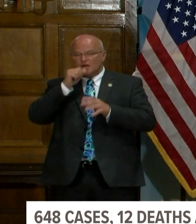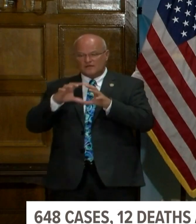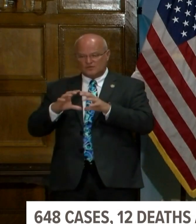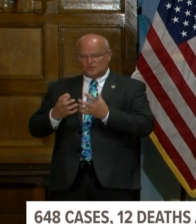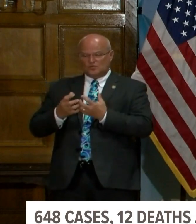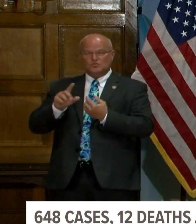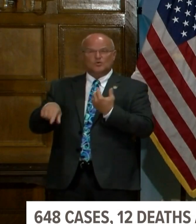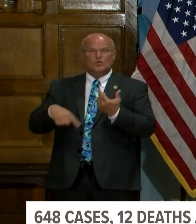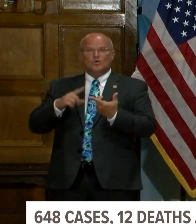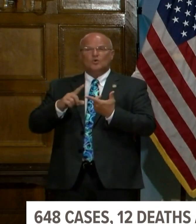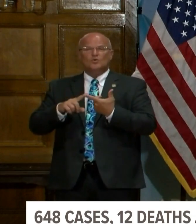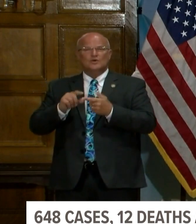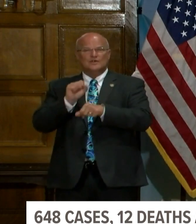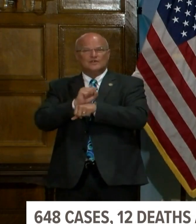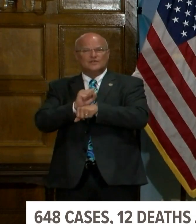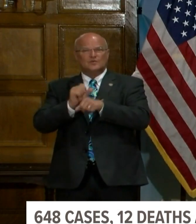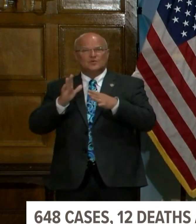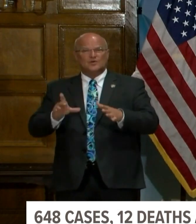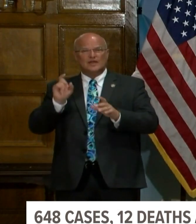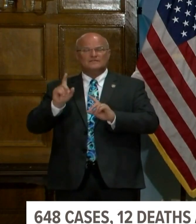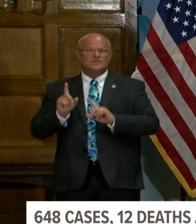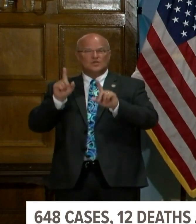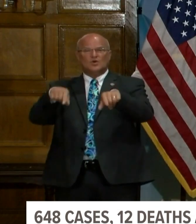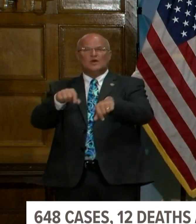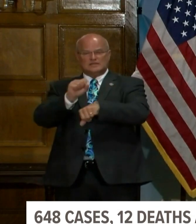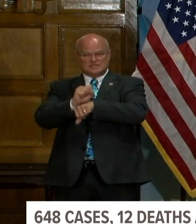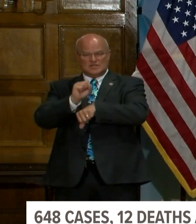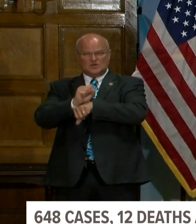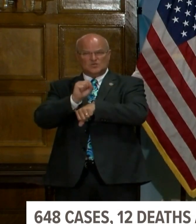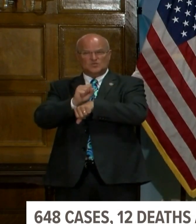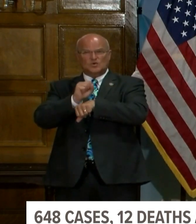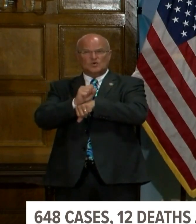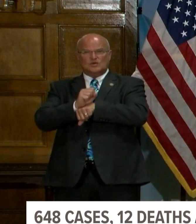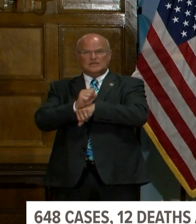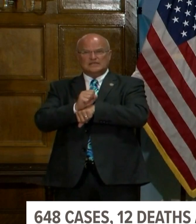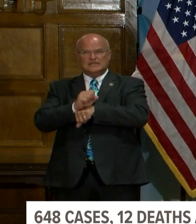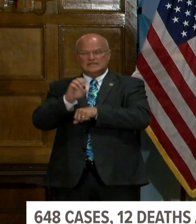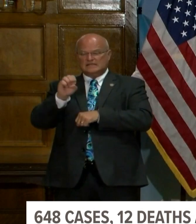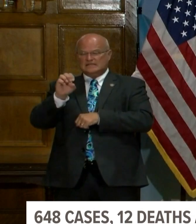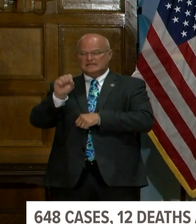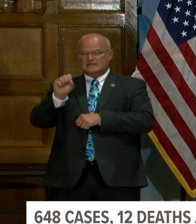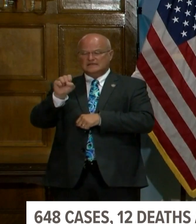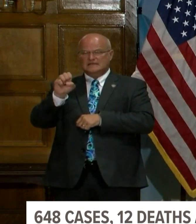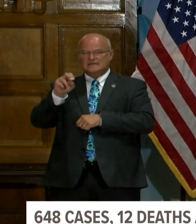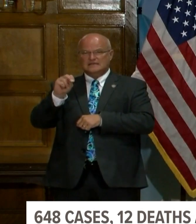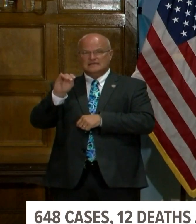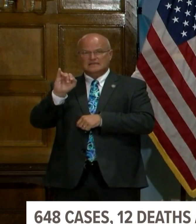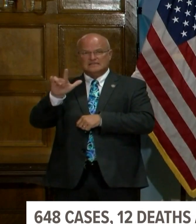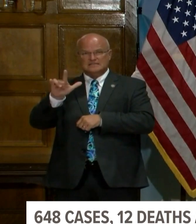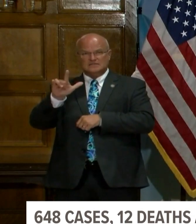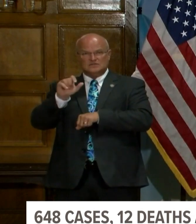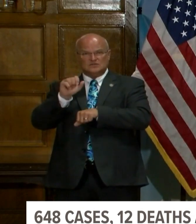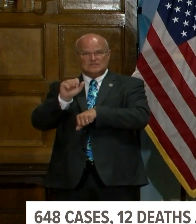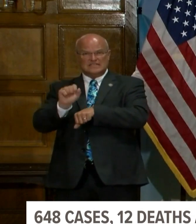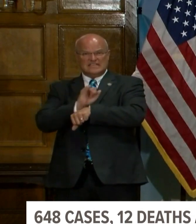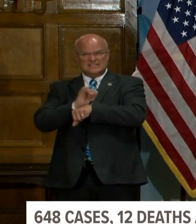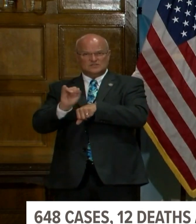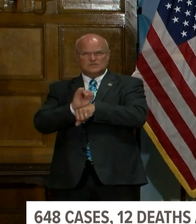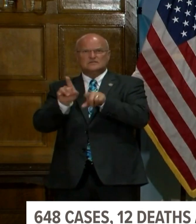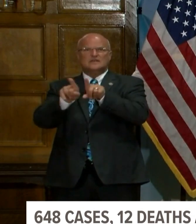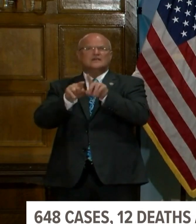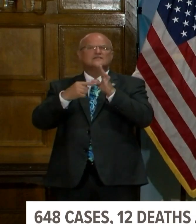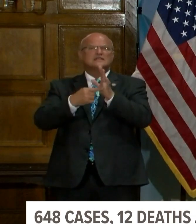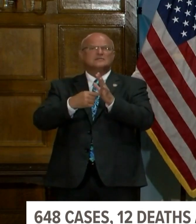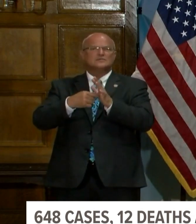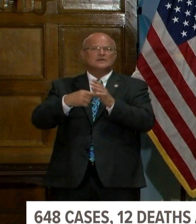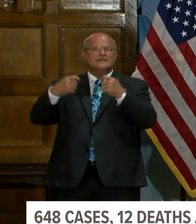sector, whenever the workers are having to go out and work in essential industries to provide us the electricity that we have.